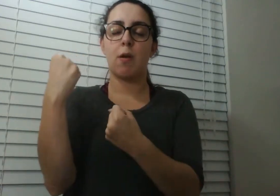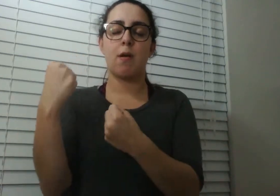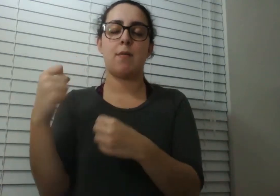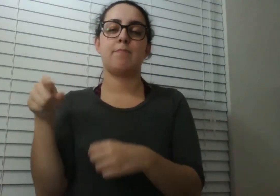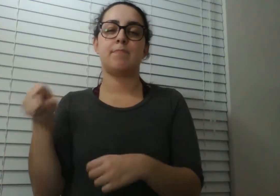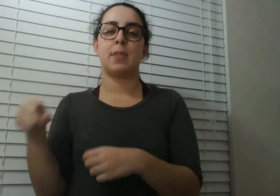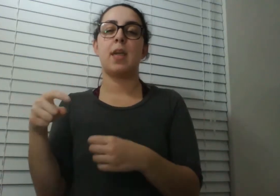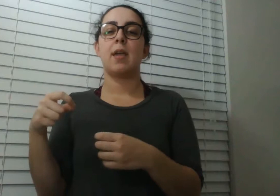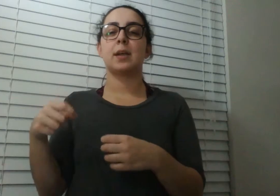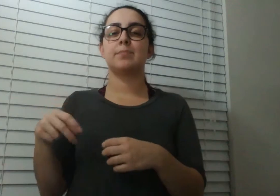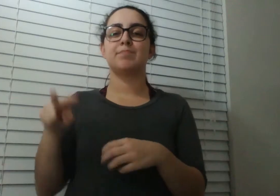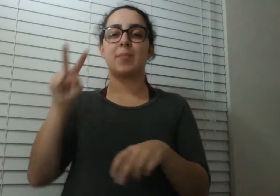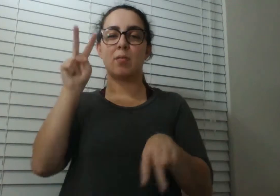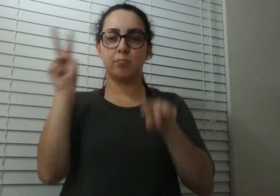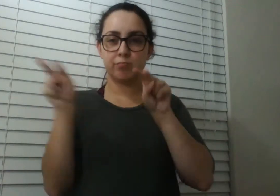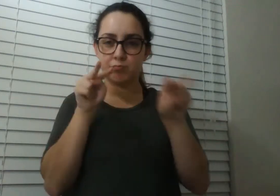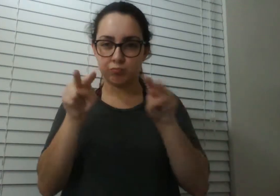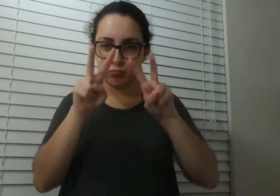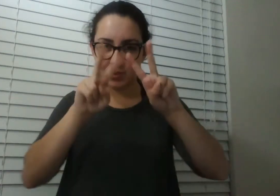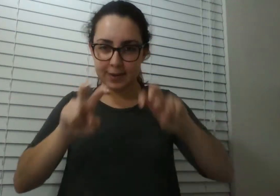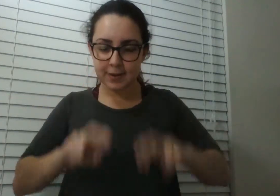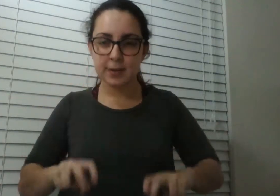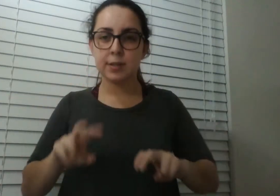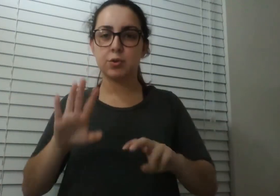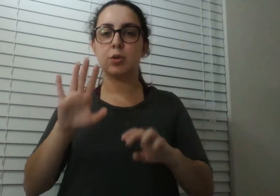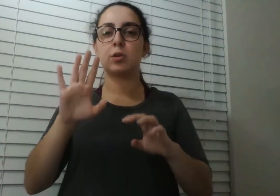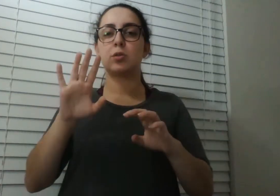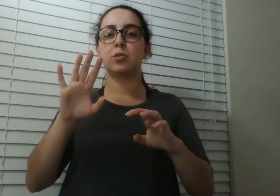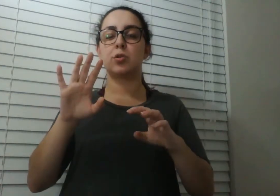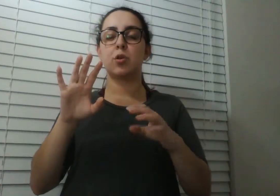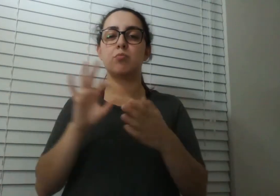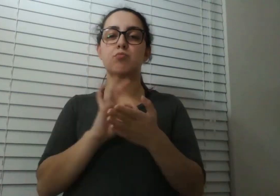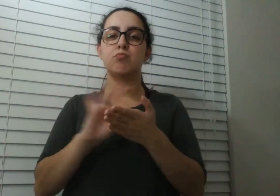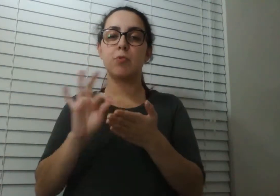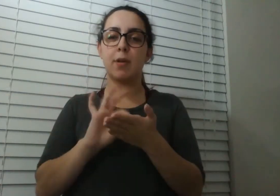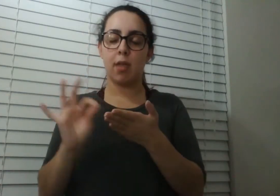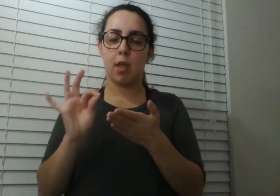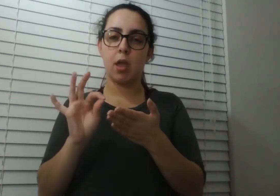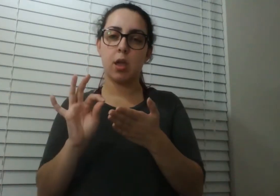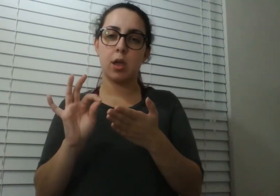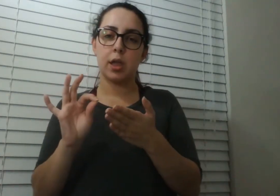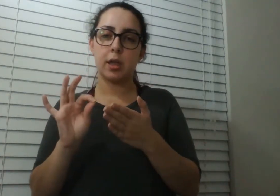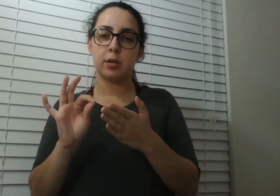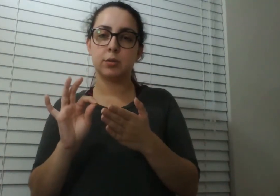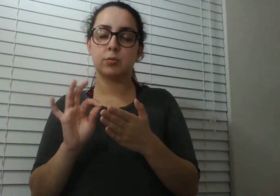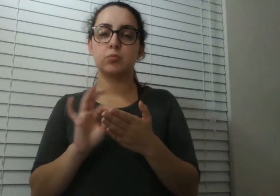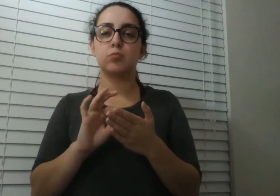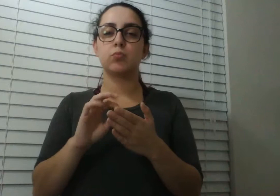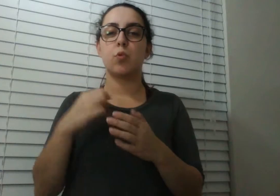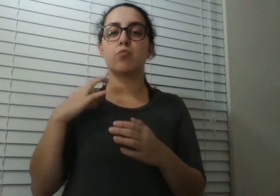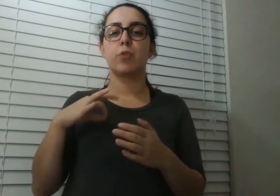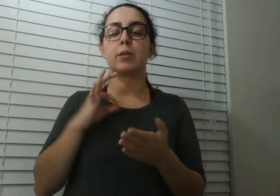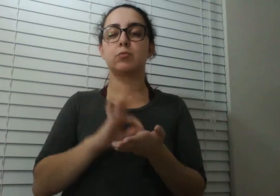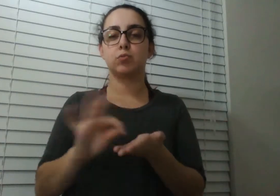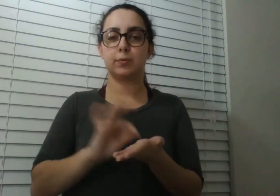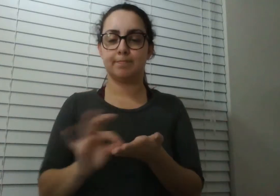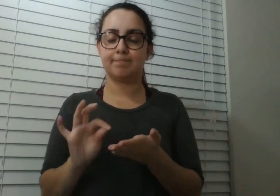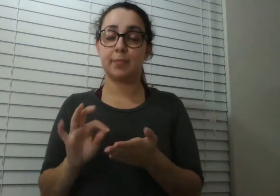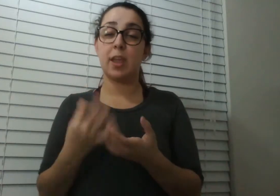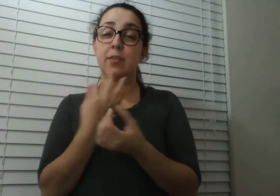eye on your TransUnion credit score, get alerts each time your credit is pulled and when your credit report changes. And the best part? It's free for everyone. So